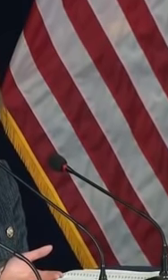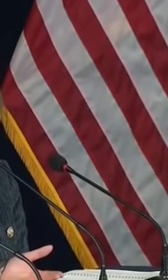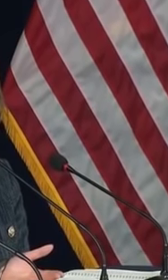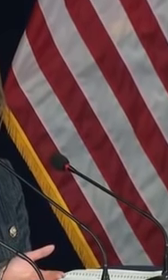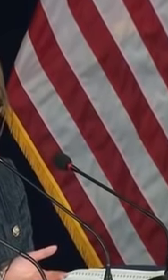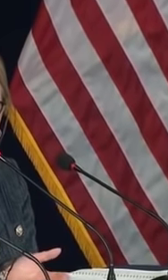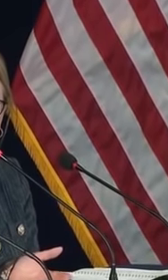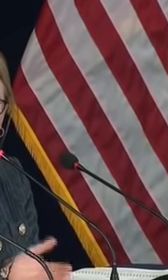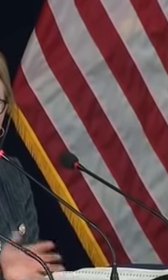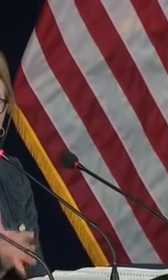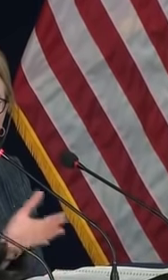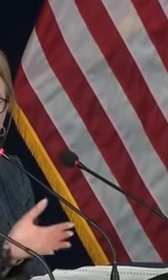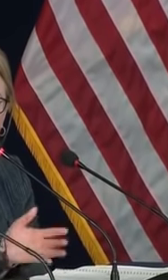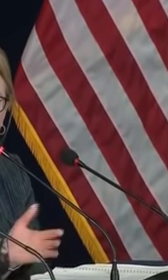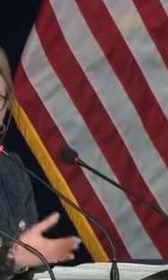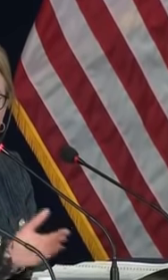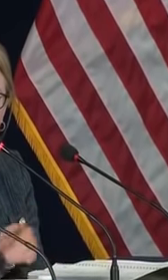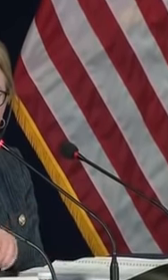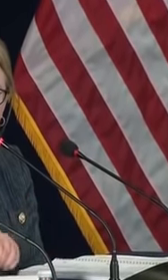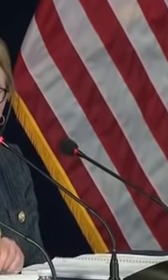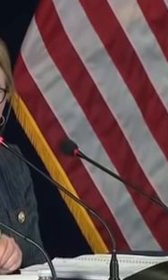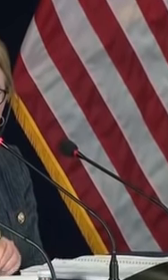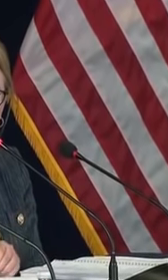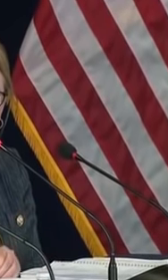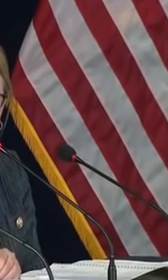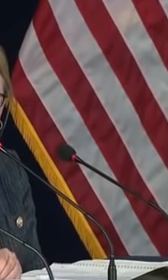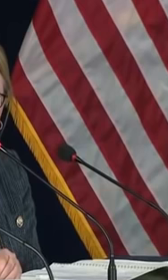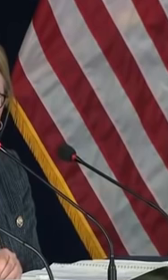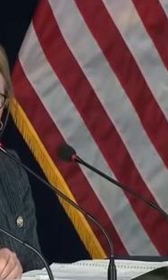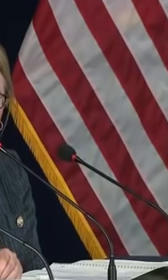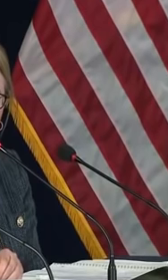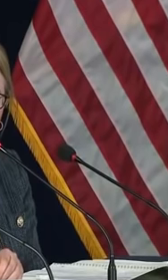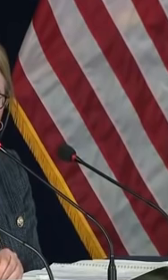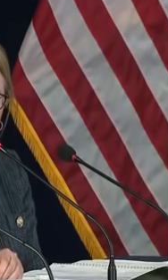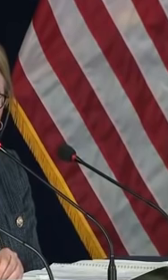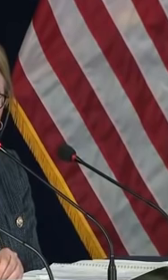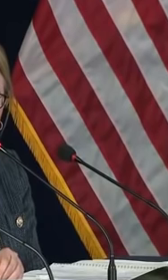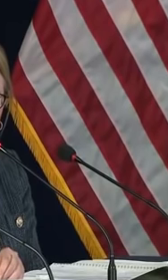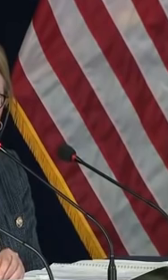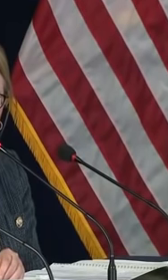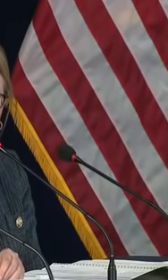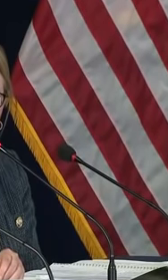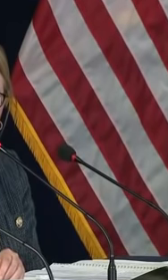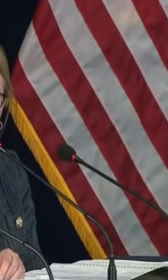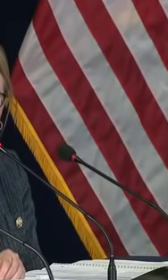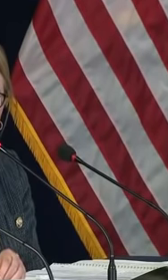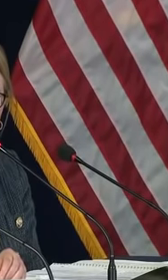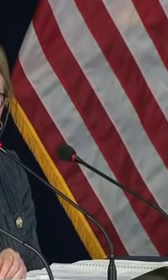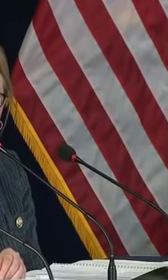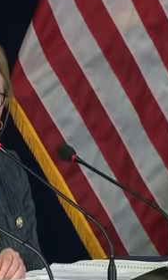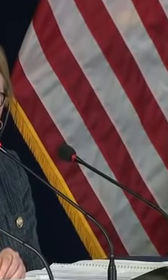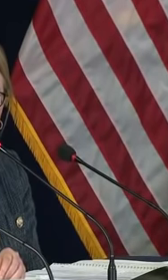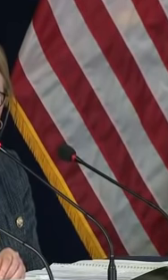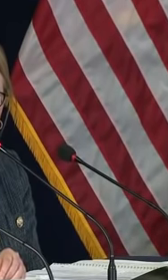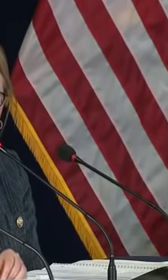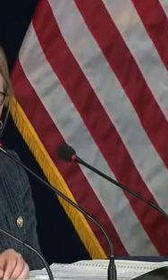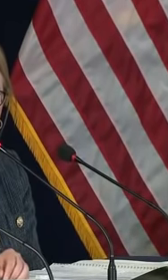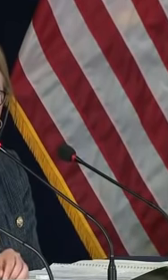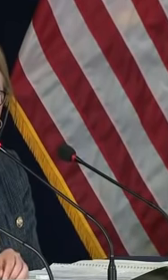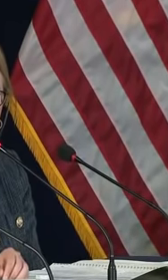illness activity in the state that we do every single year. And if you have the opportunity to go to the State Health Department's